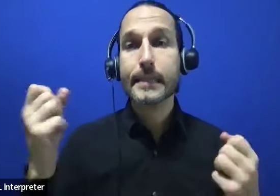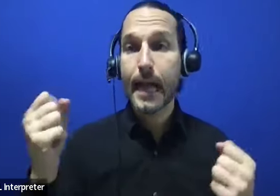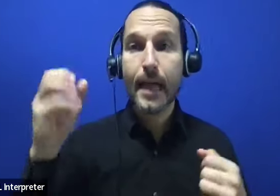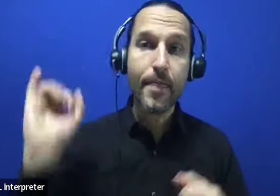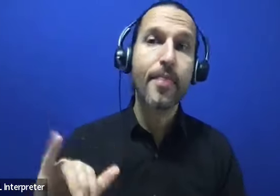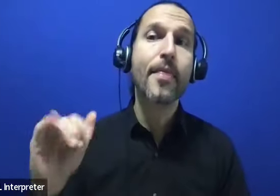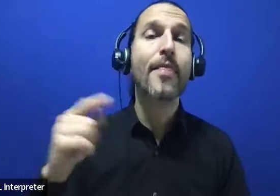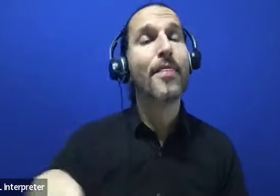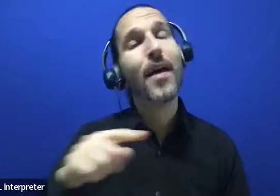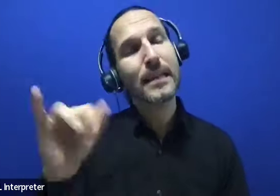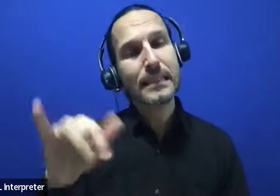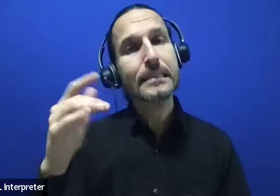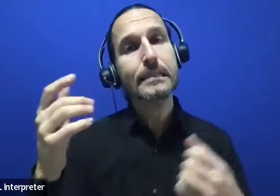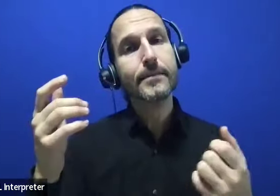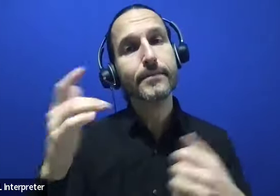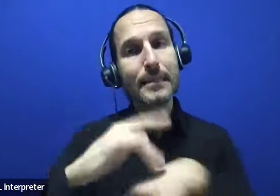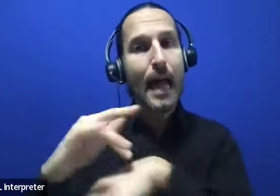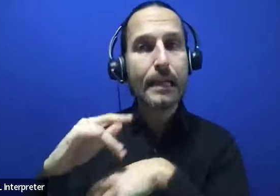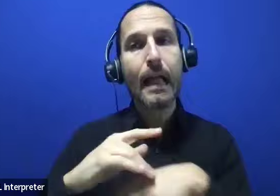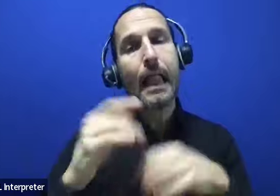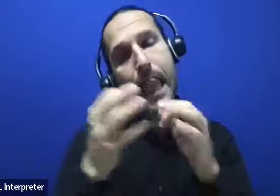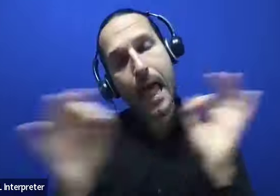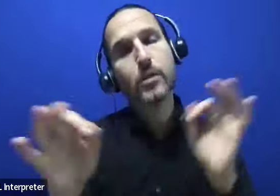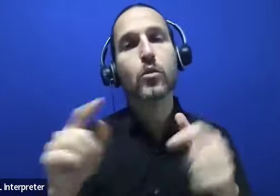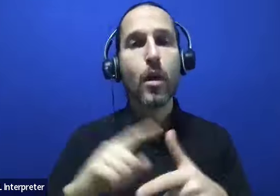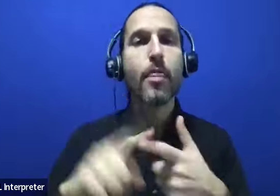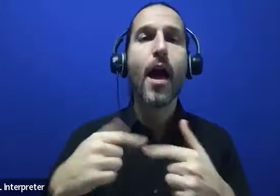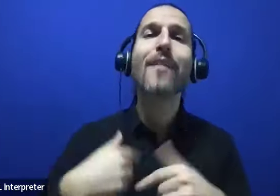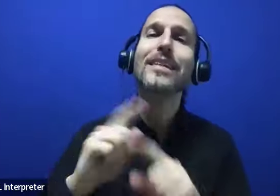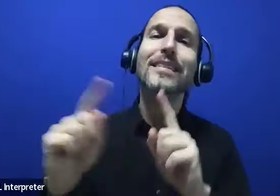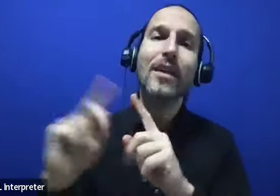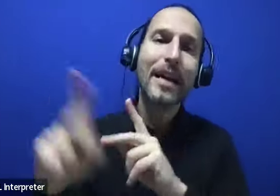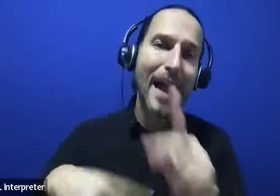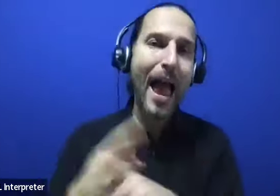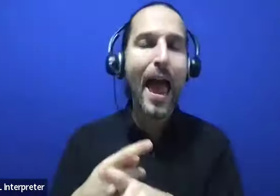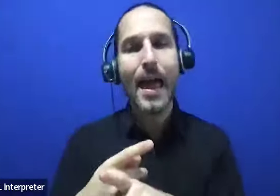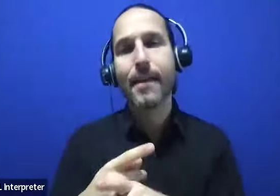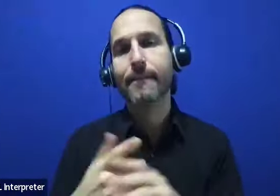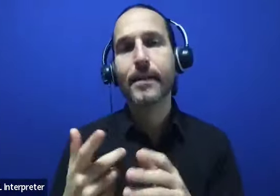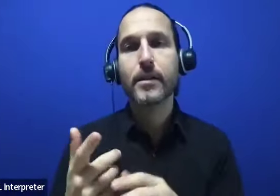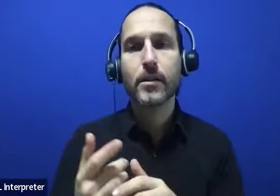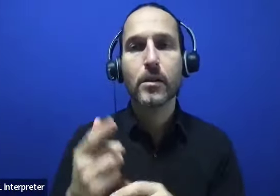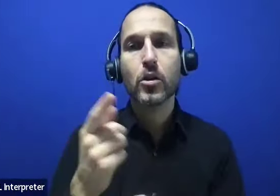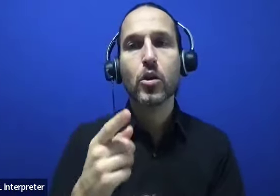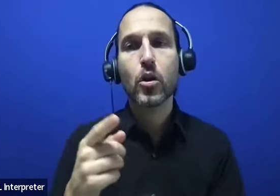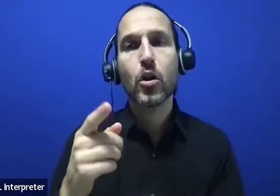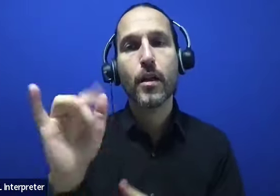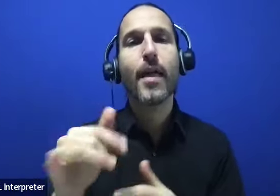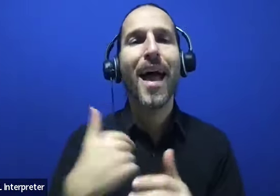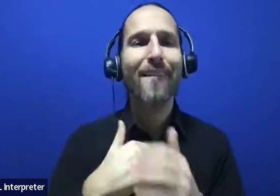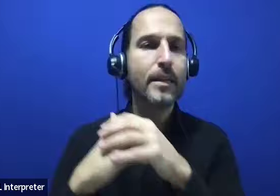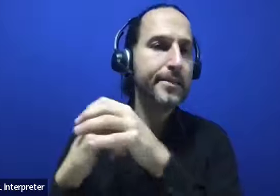tactile based language, but there's tactile forms of sign language where sign language right into the